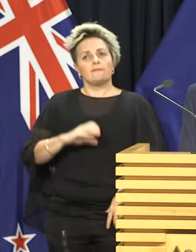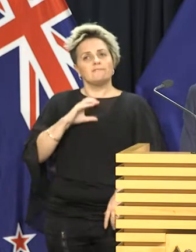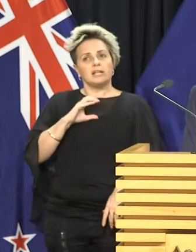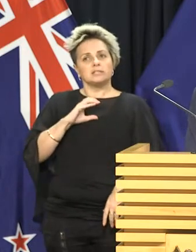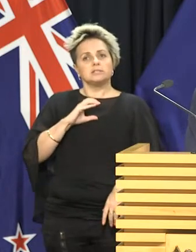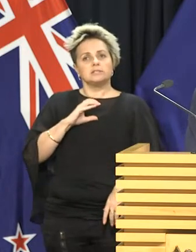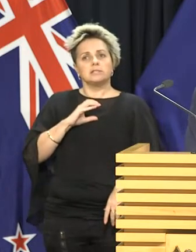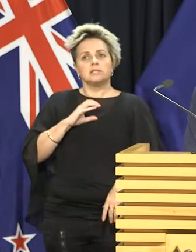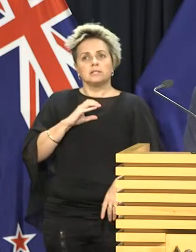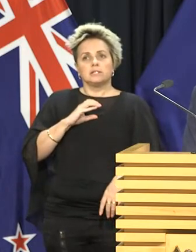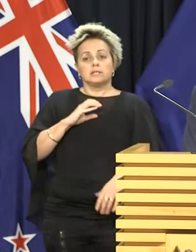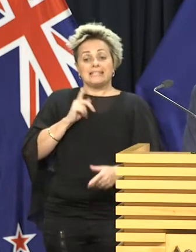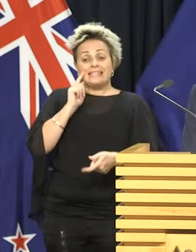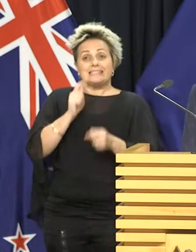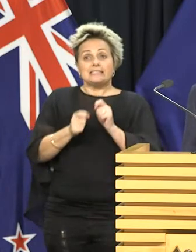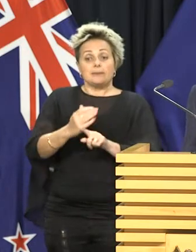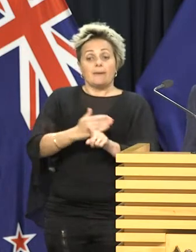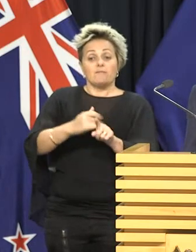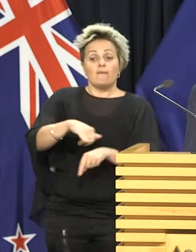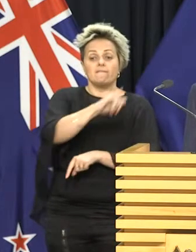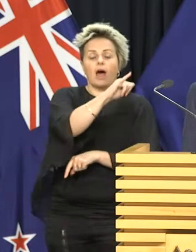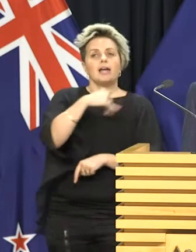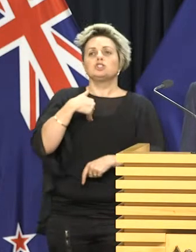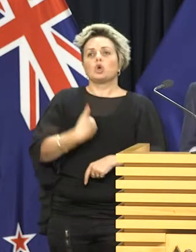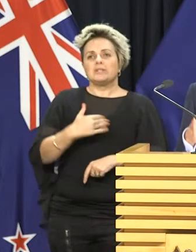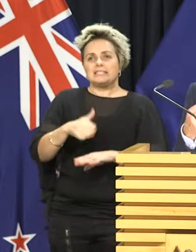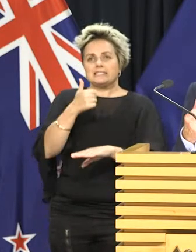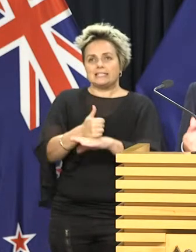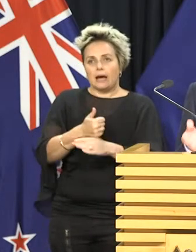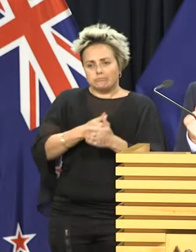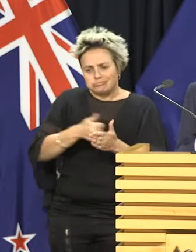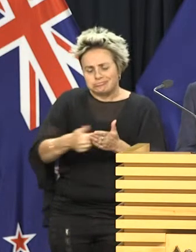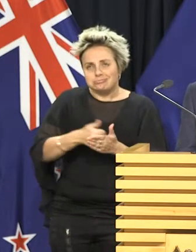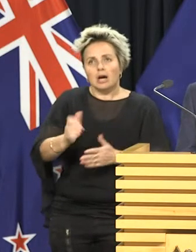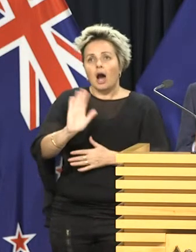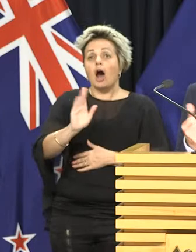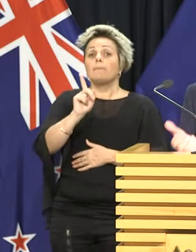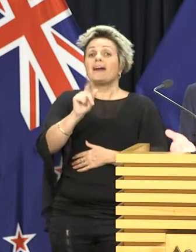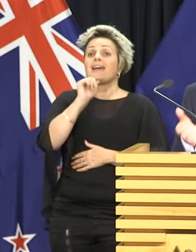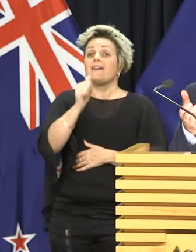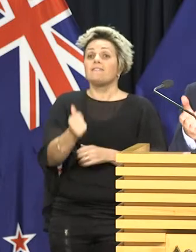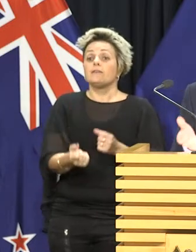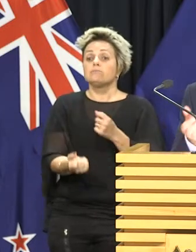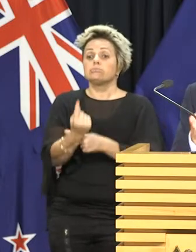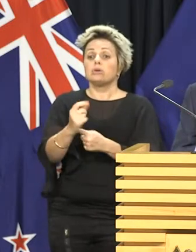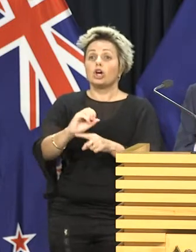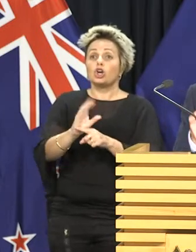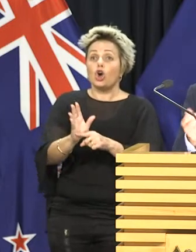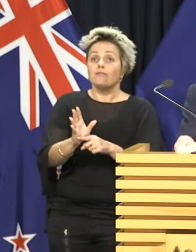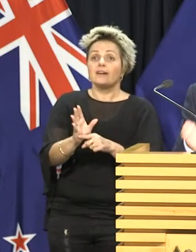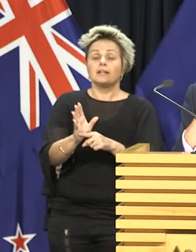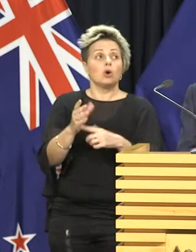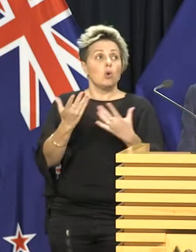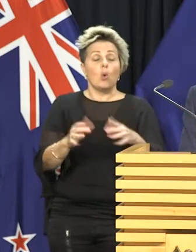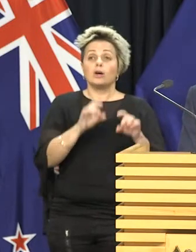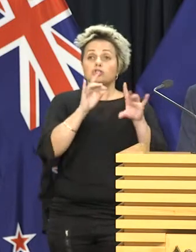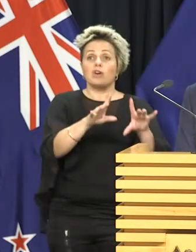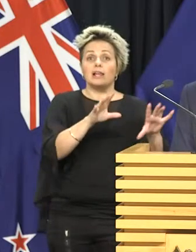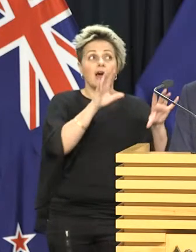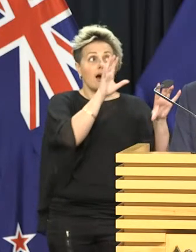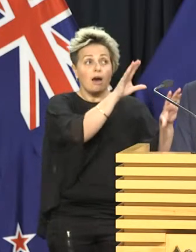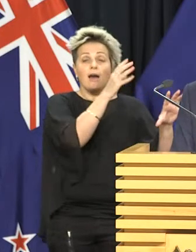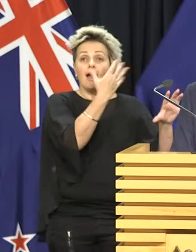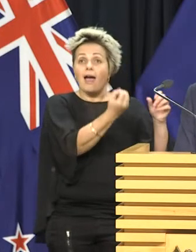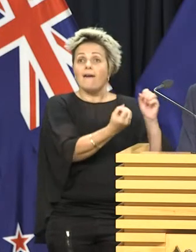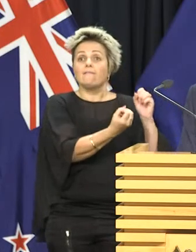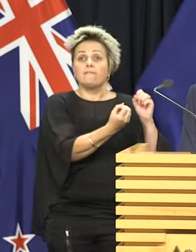confident that pre-departure testing is not needed routinely, but if there were cases in a particular state or in a community and there were flights coming from there,